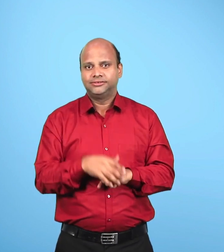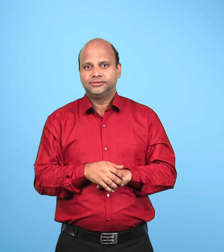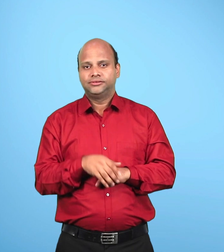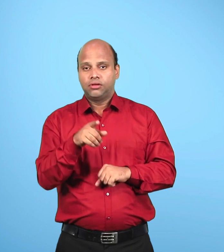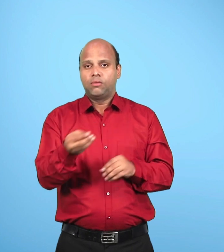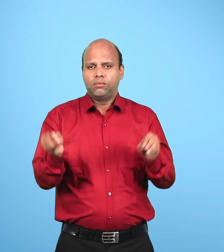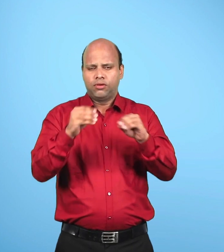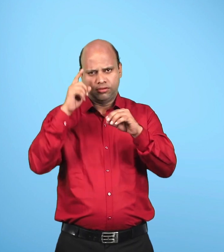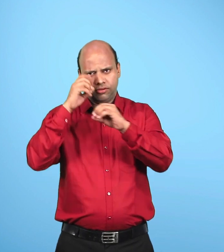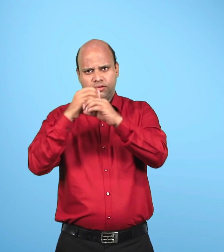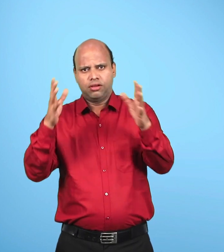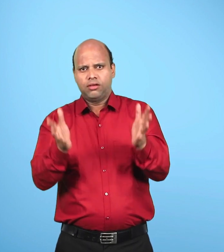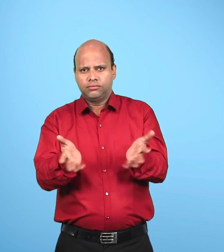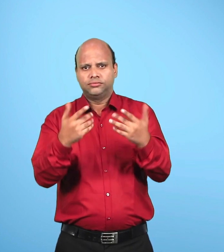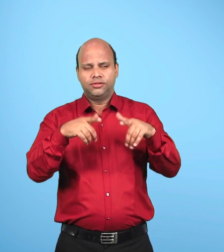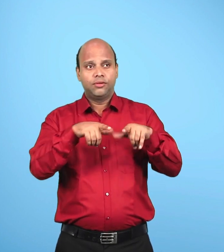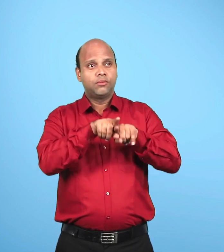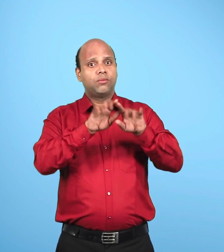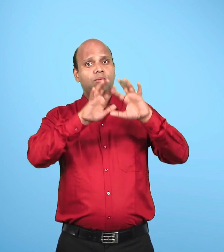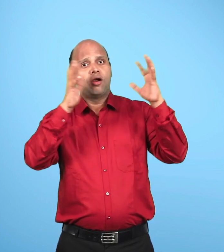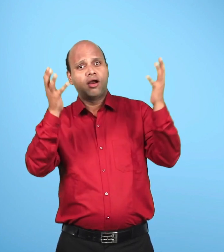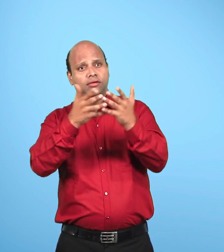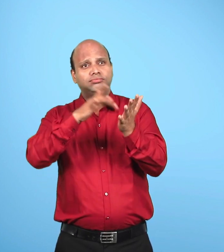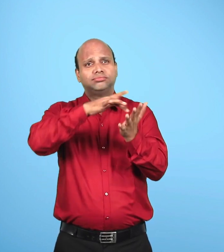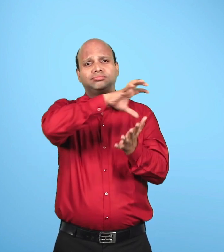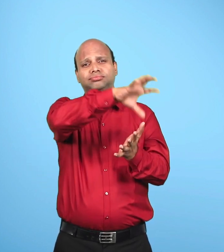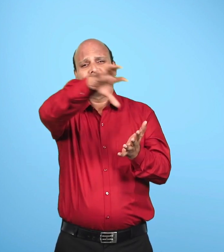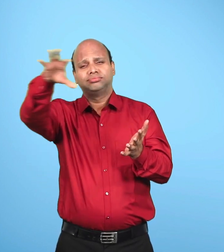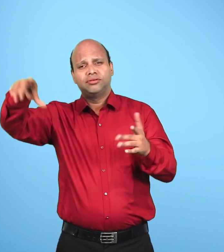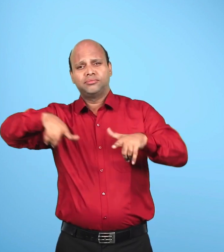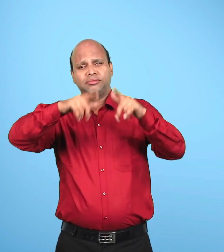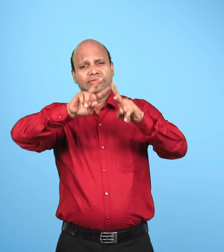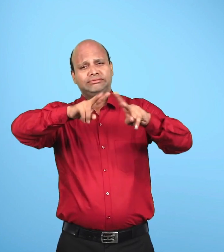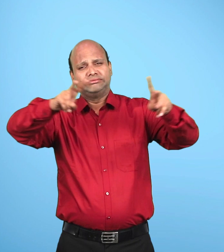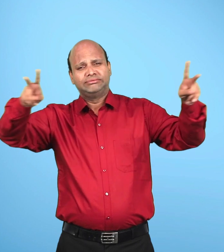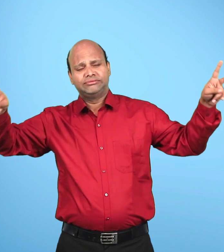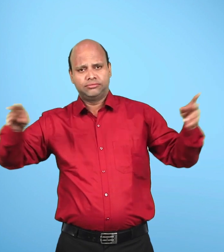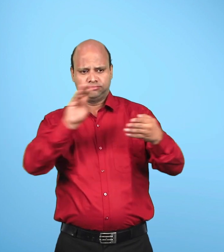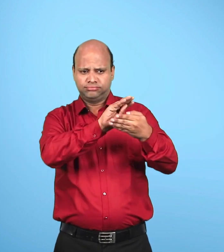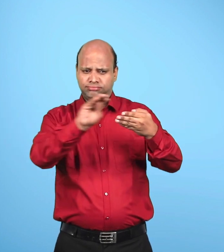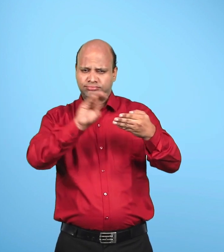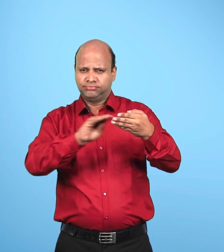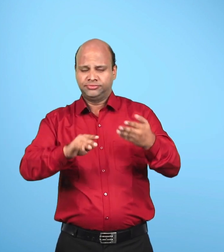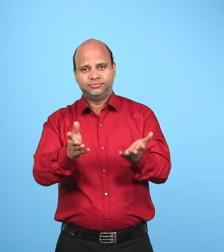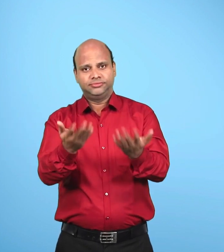Imagine the kind of variety that you could see in a herbarium of leaves of plants from all regions of the